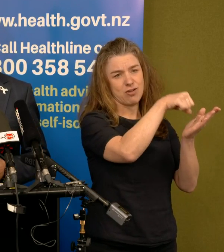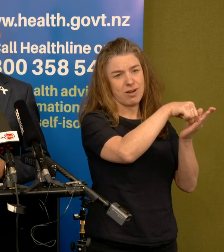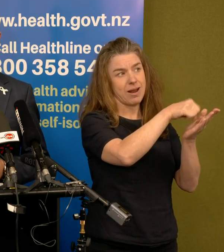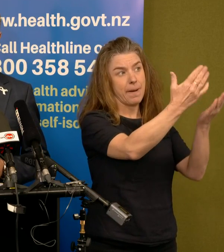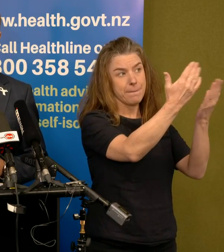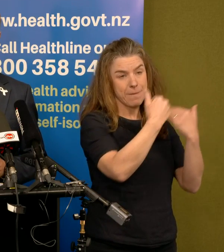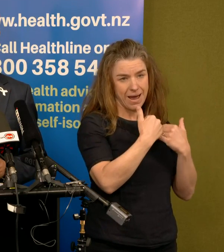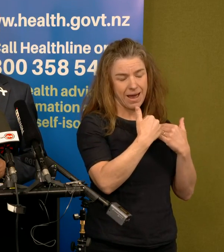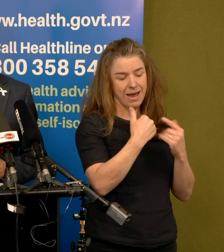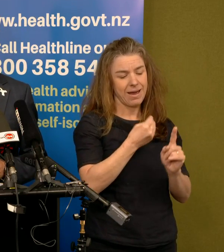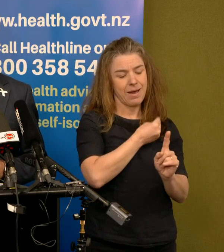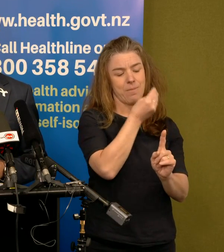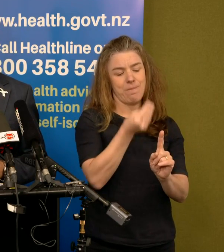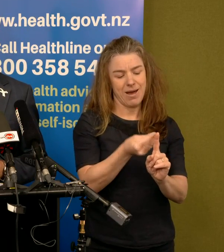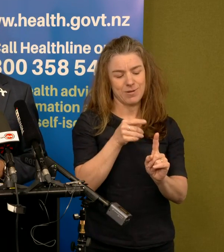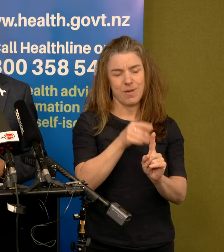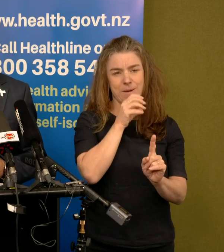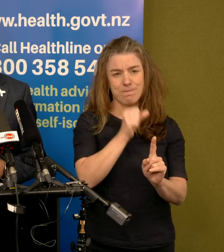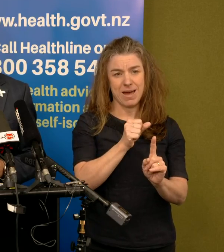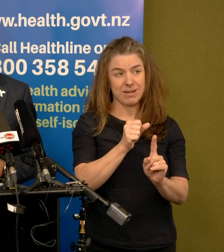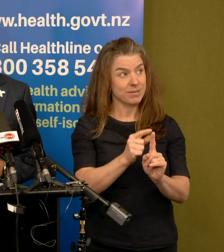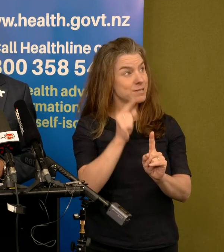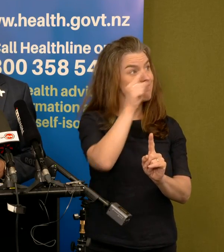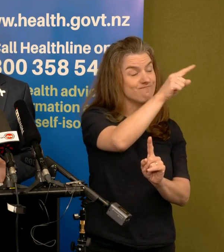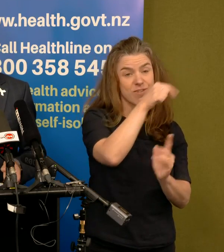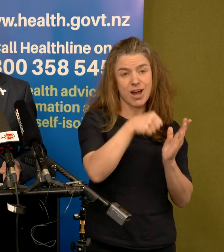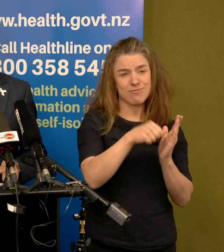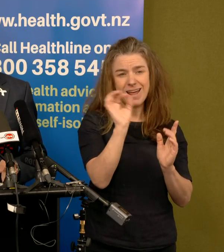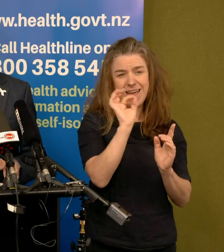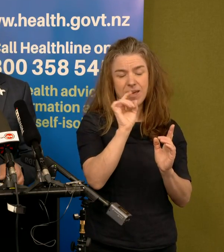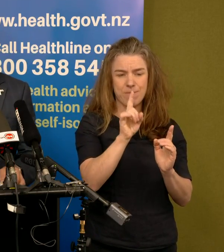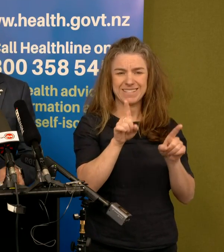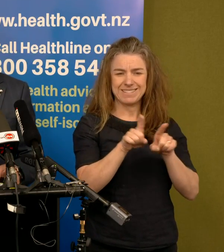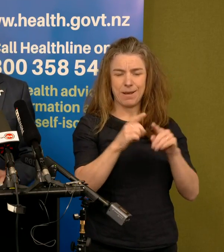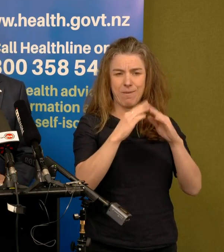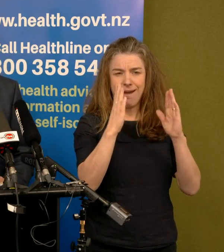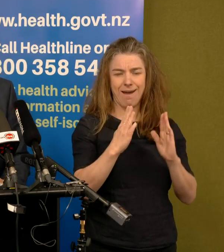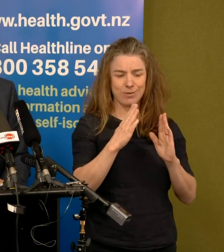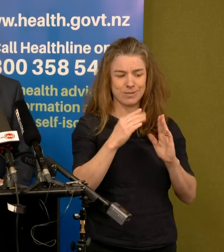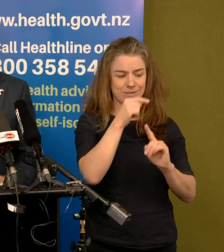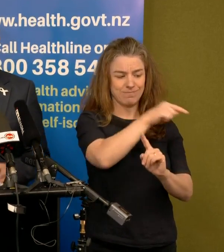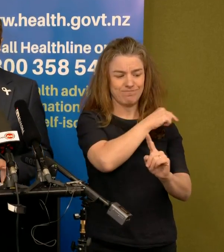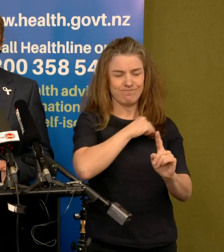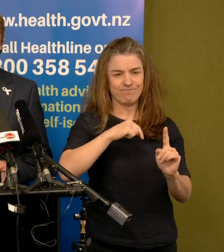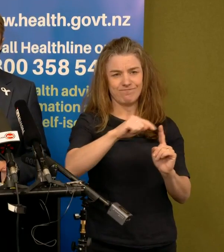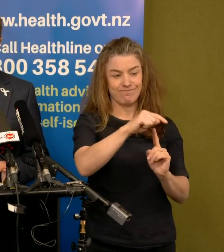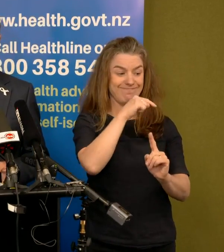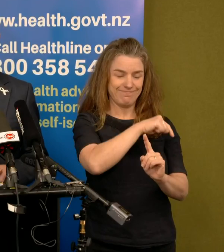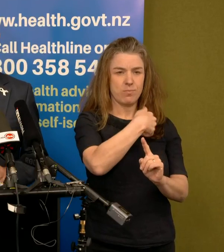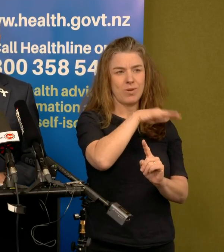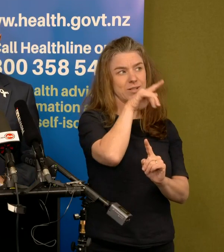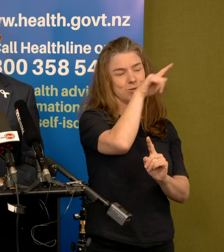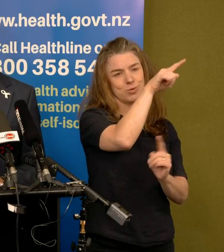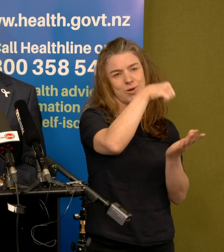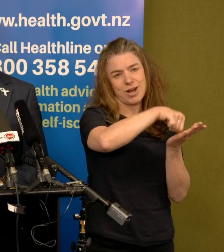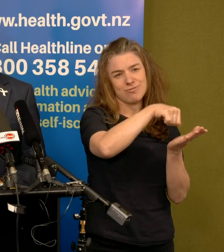members and this man who lives in the same household. Our view remains that with continued vigilance, this chance